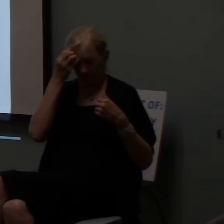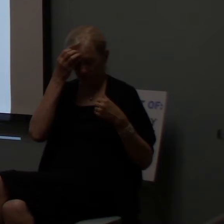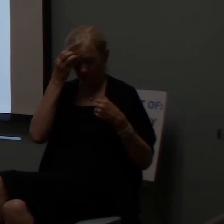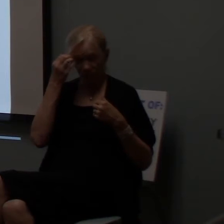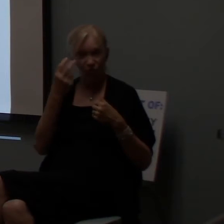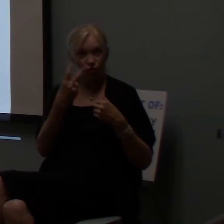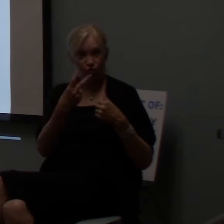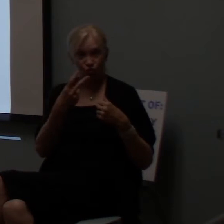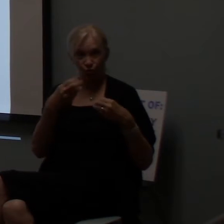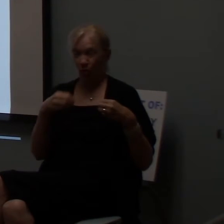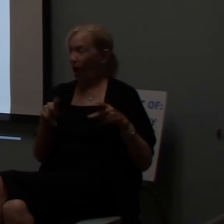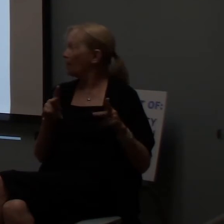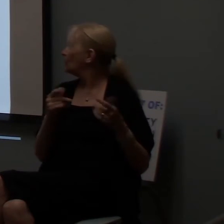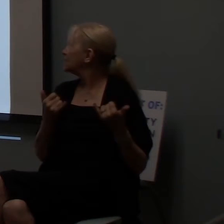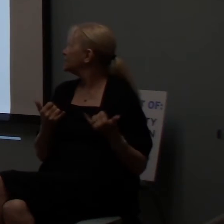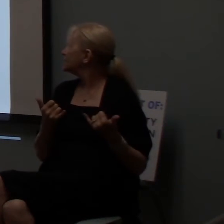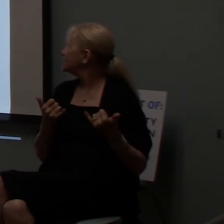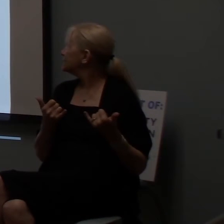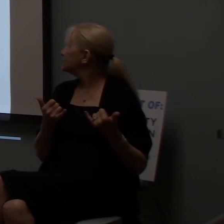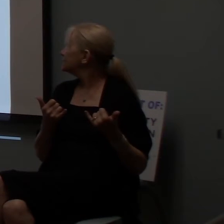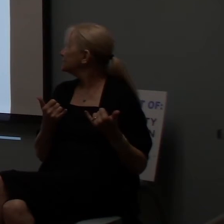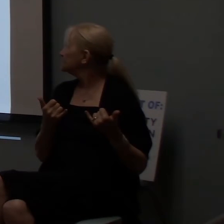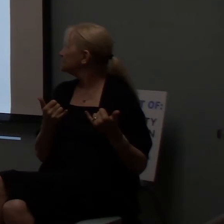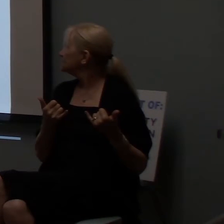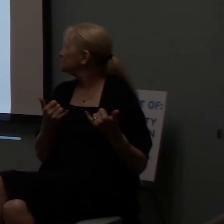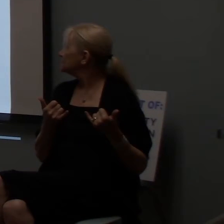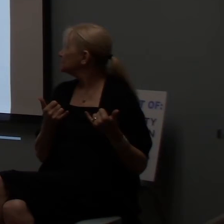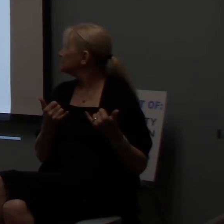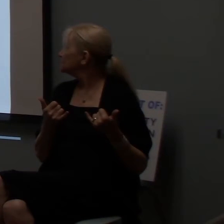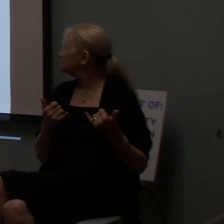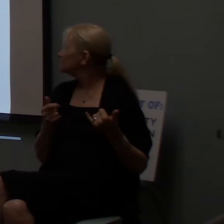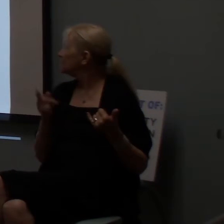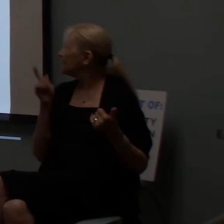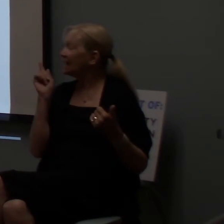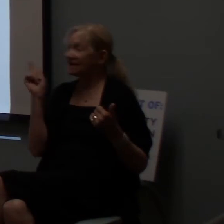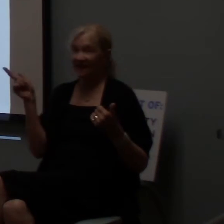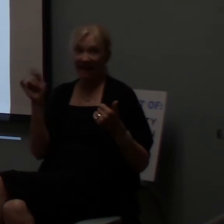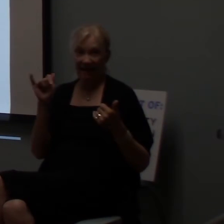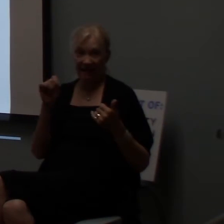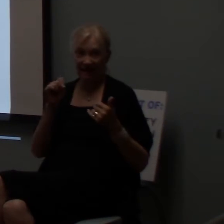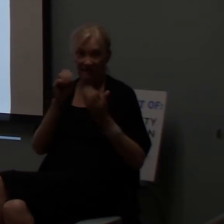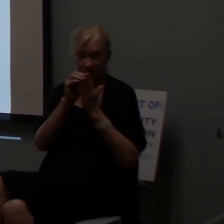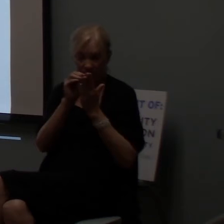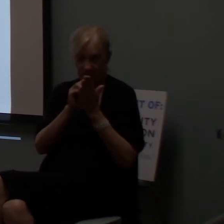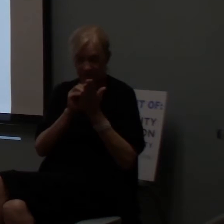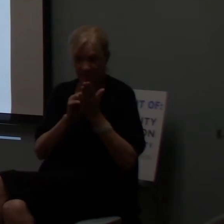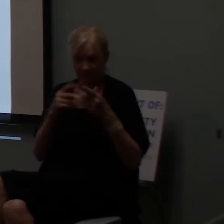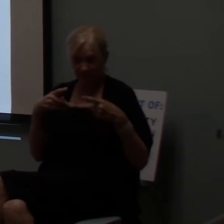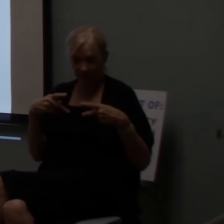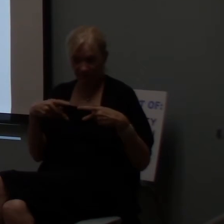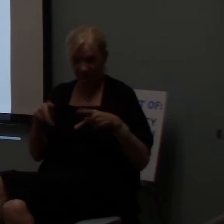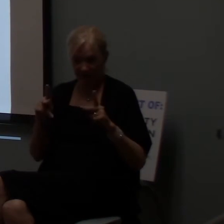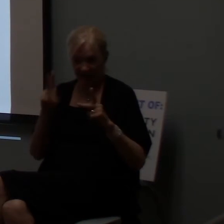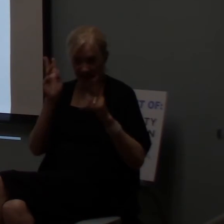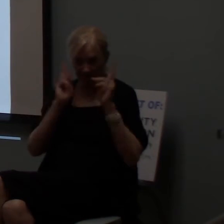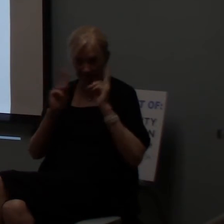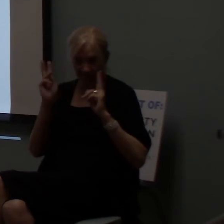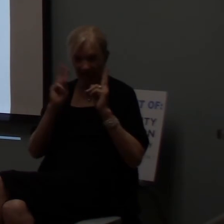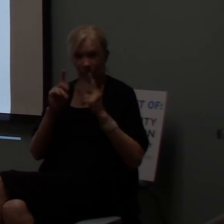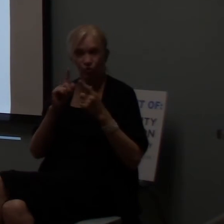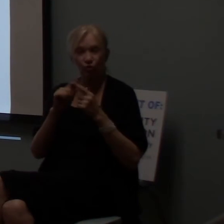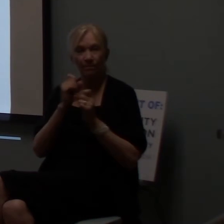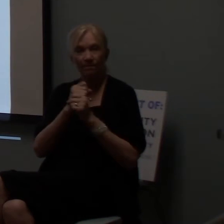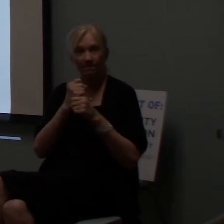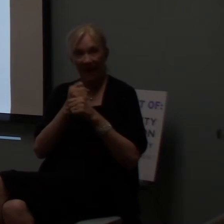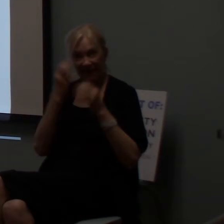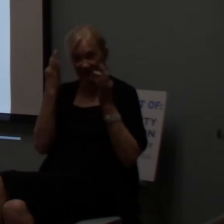opportunities right now. First, the people of Boulder. This is again a petition that is allowing the people of Boulder to make a